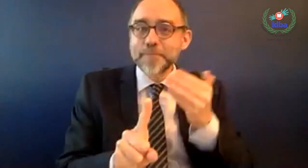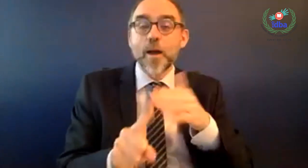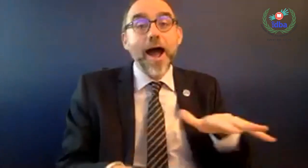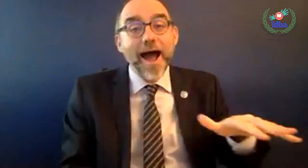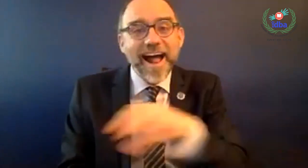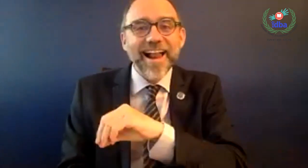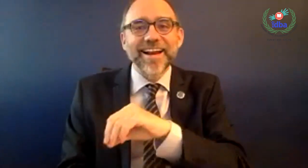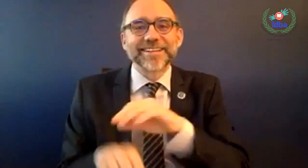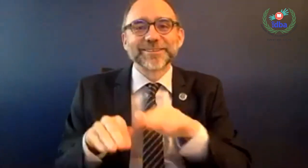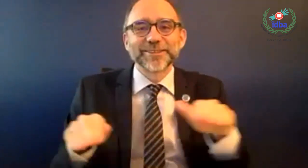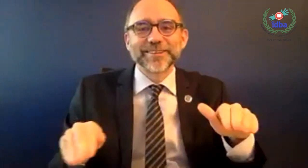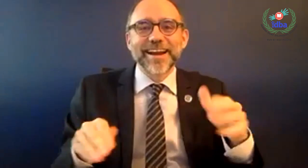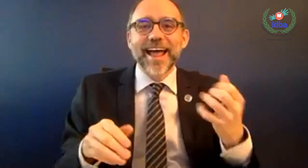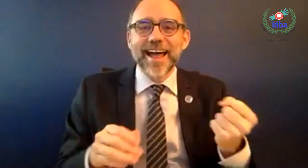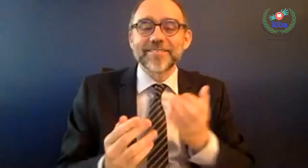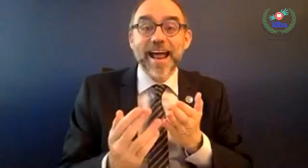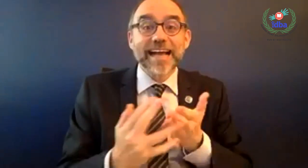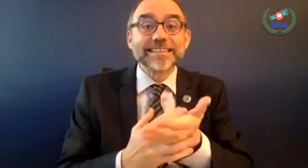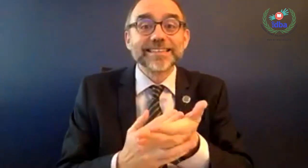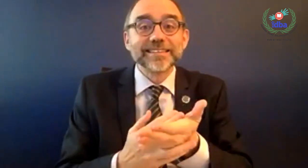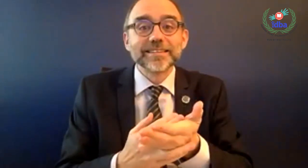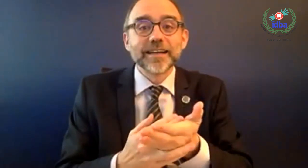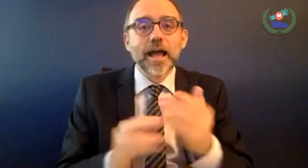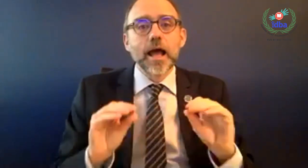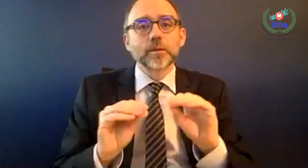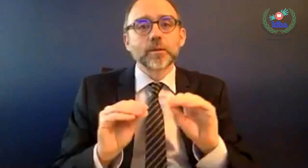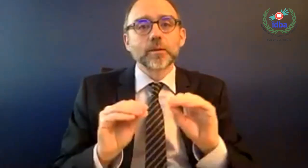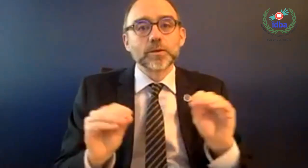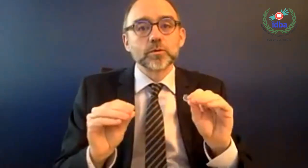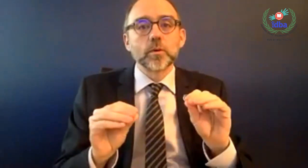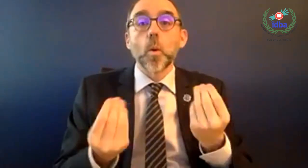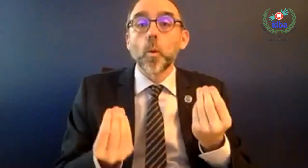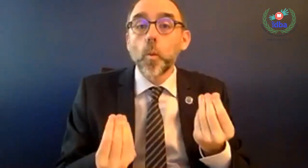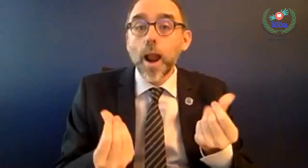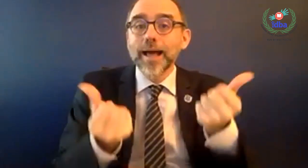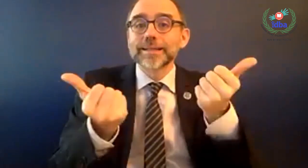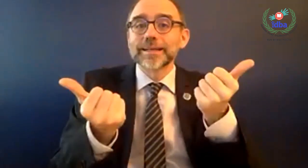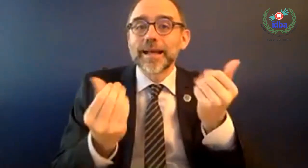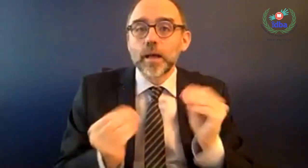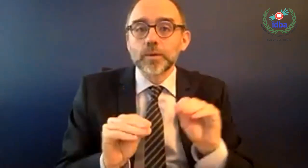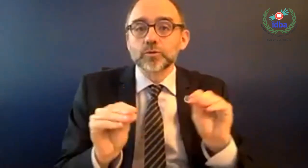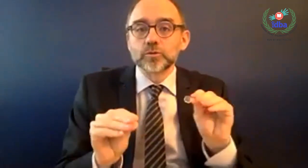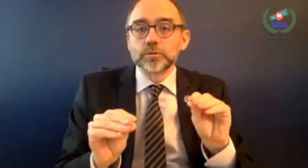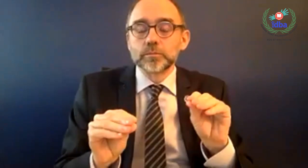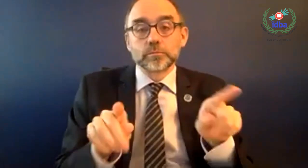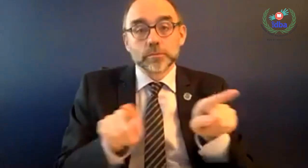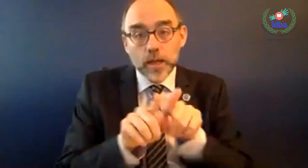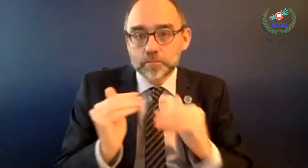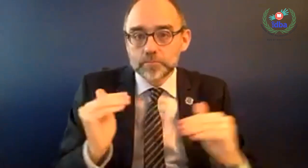not accept it or we will not work towards the other schools who are not using sign language. No, we will be